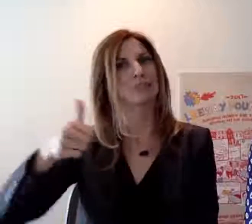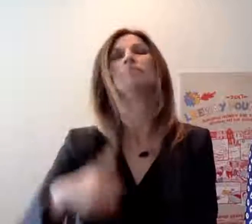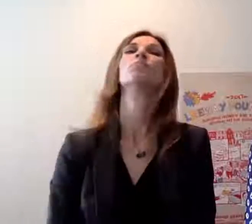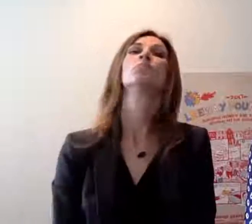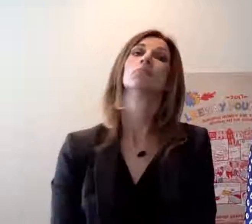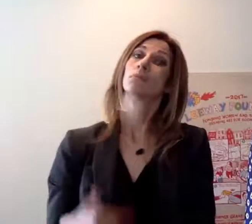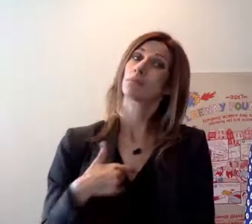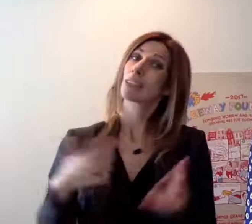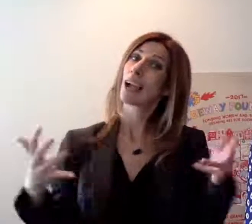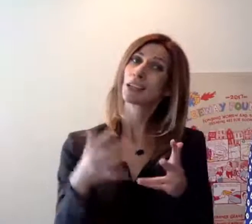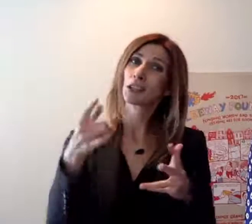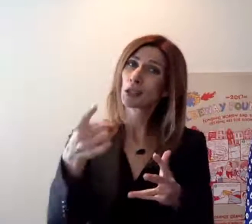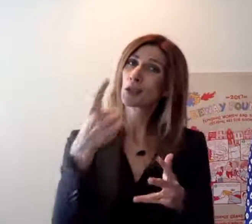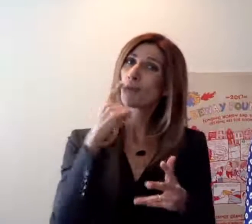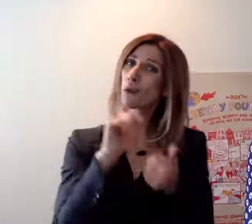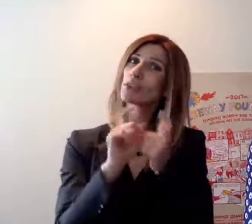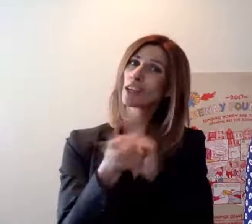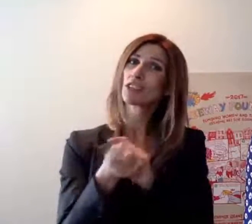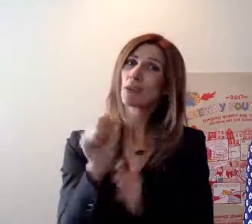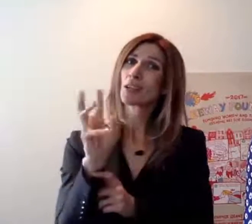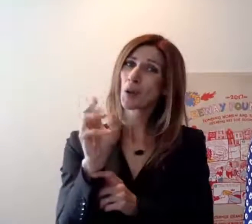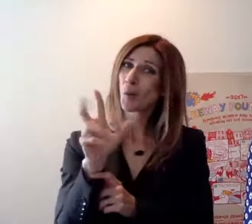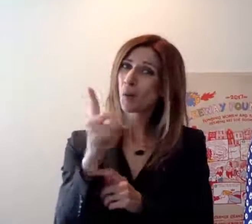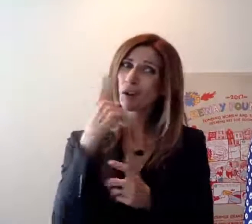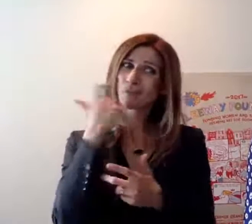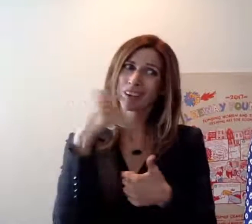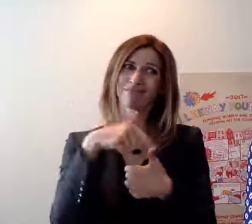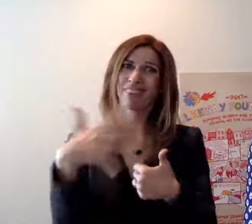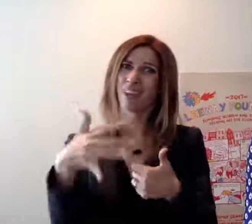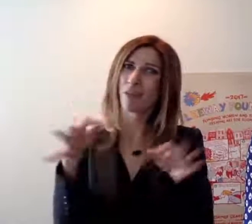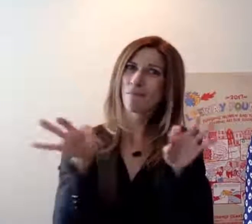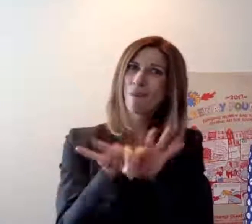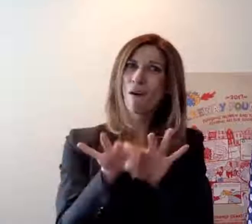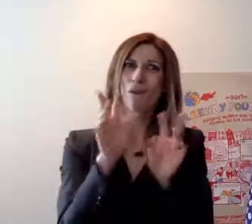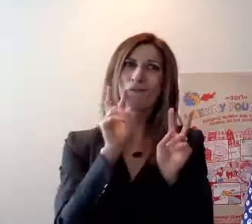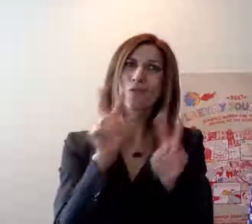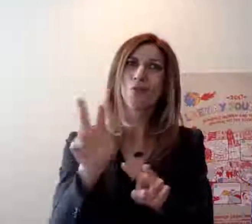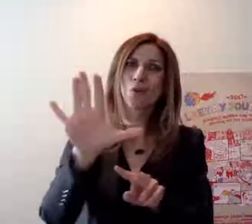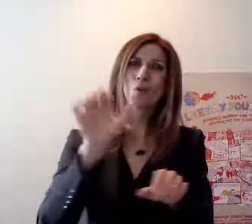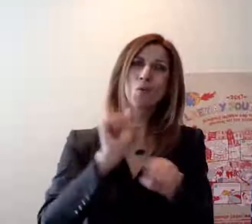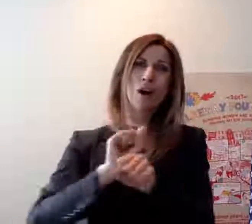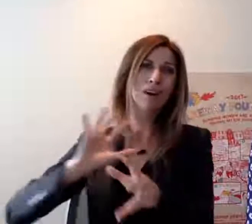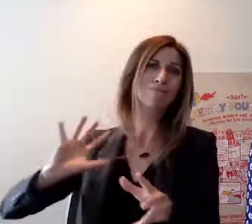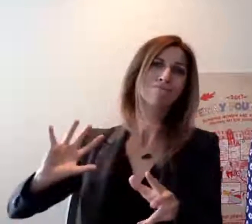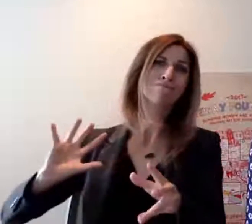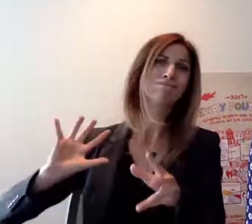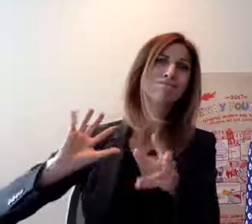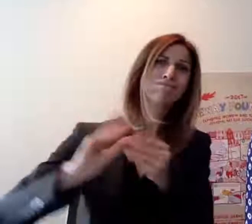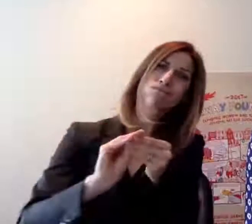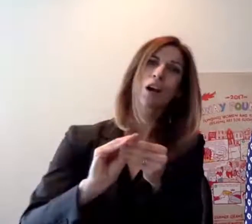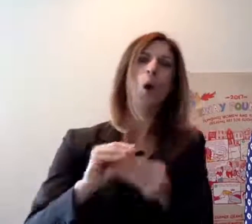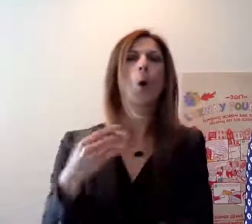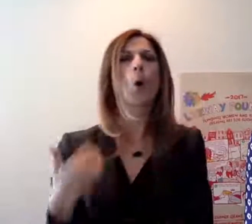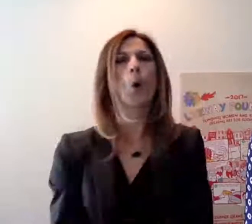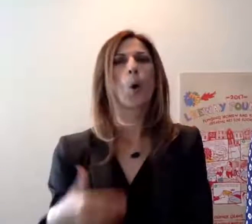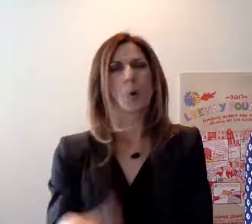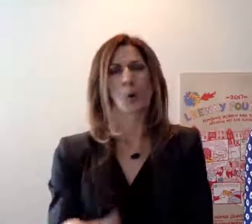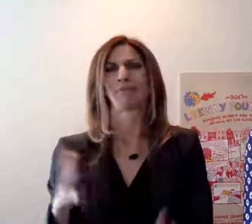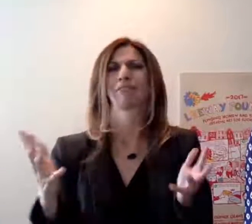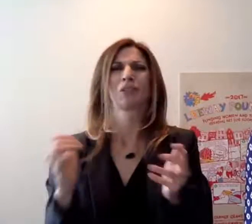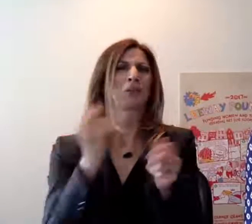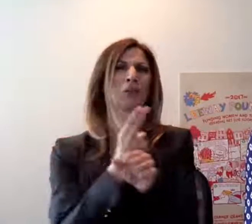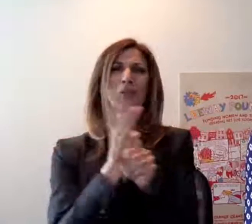you for the Transformation Award, since this is looking at your sort of like your body of work over time, to use